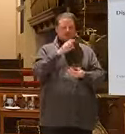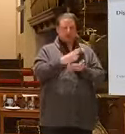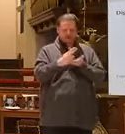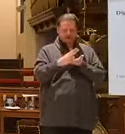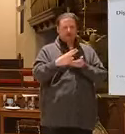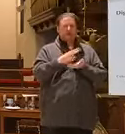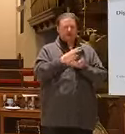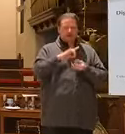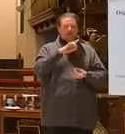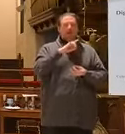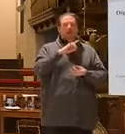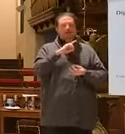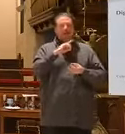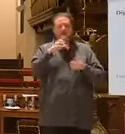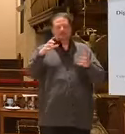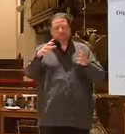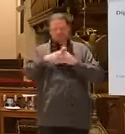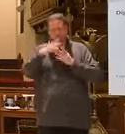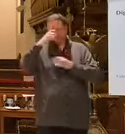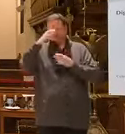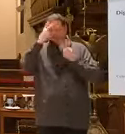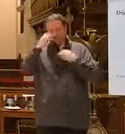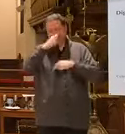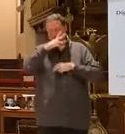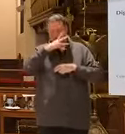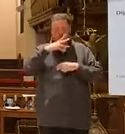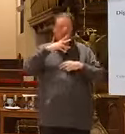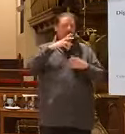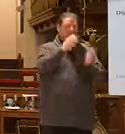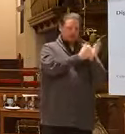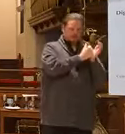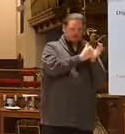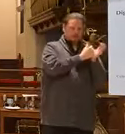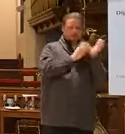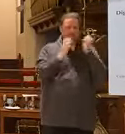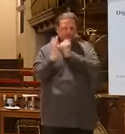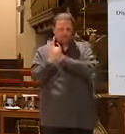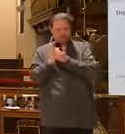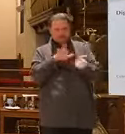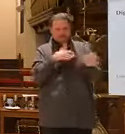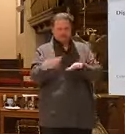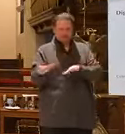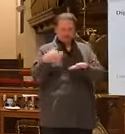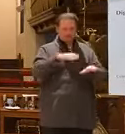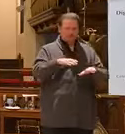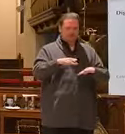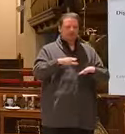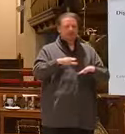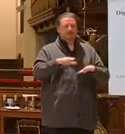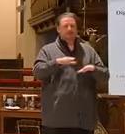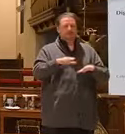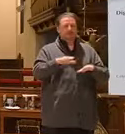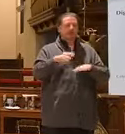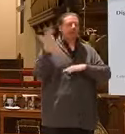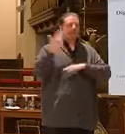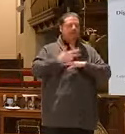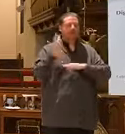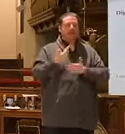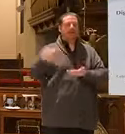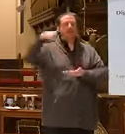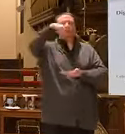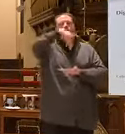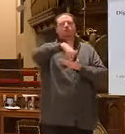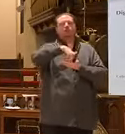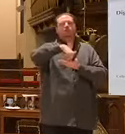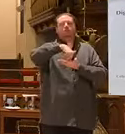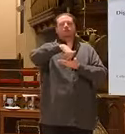Mary, suffered under Pontius Pilate, was crucified, died, and was buried. He descended into hell. The third day he